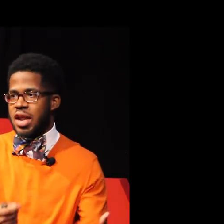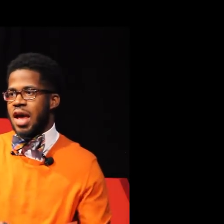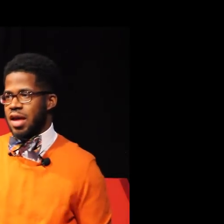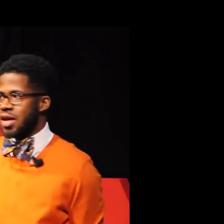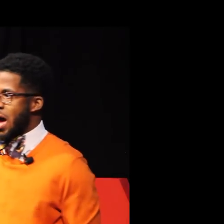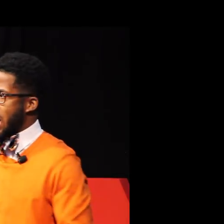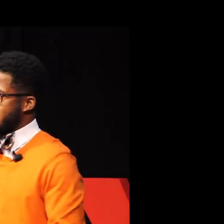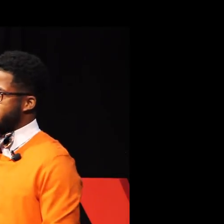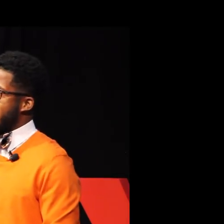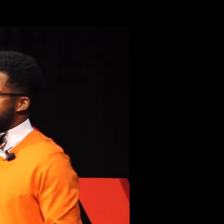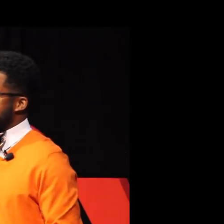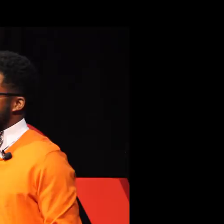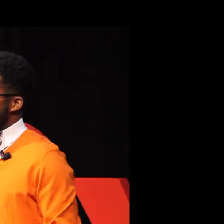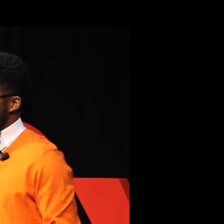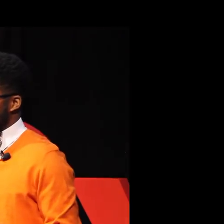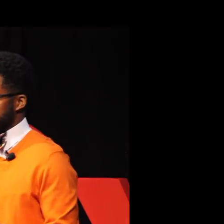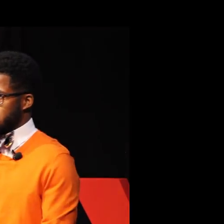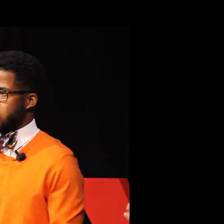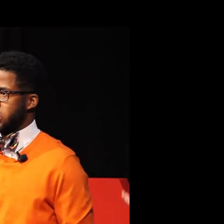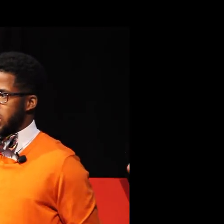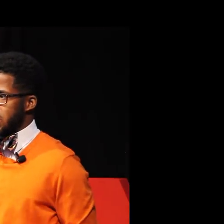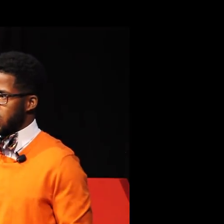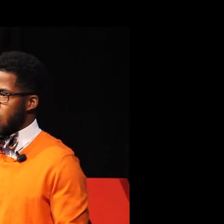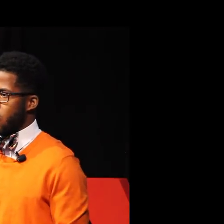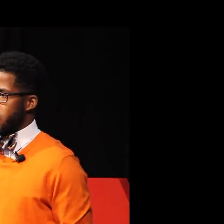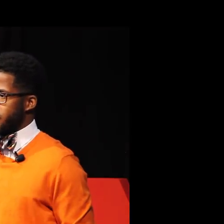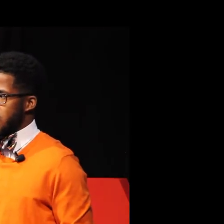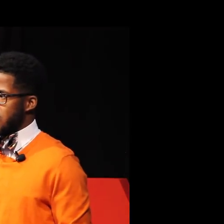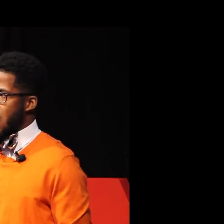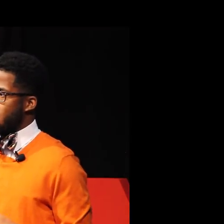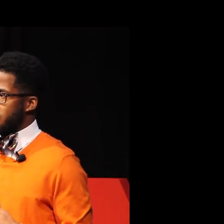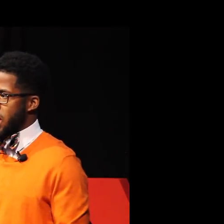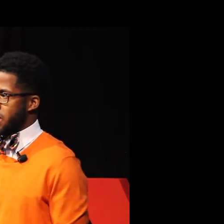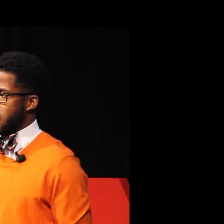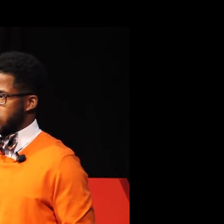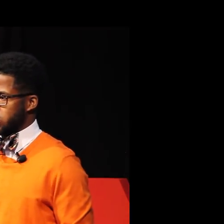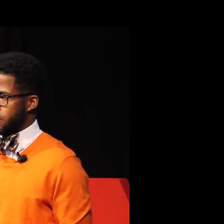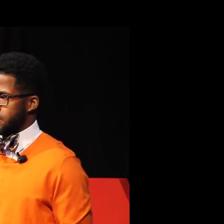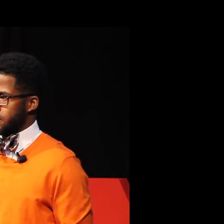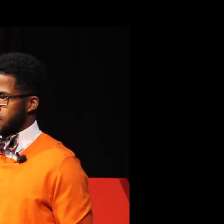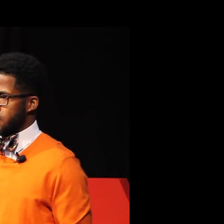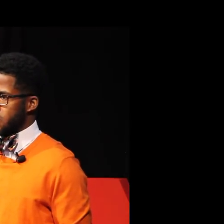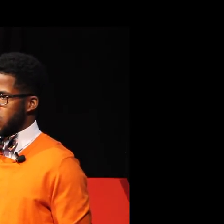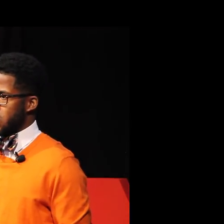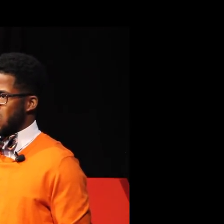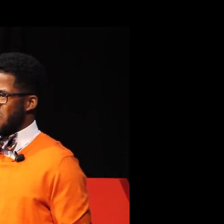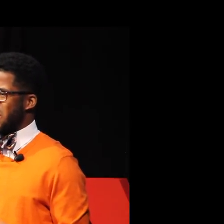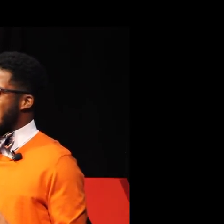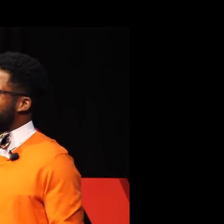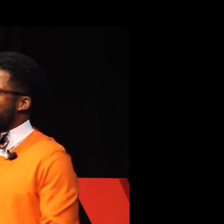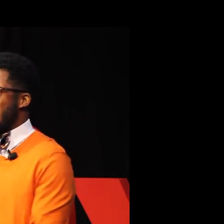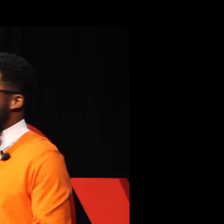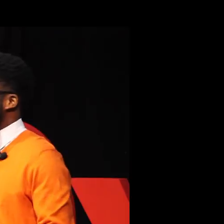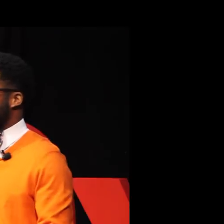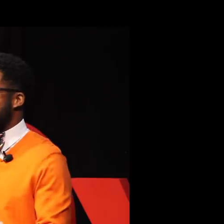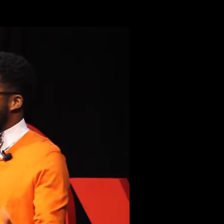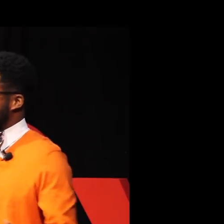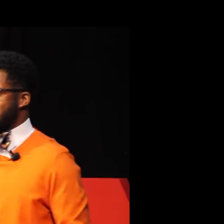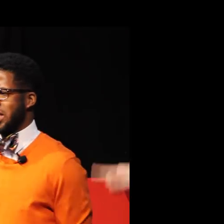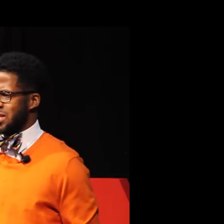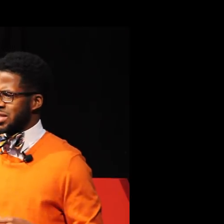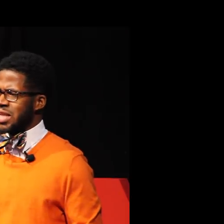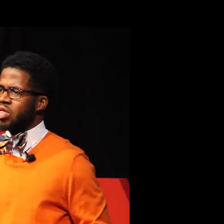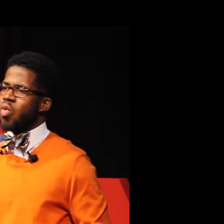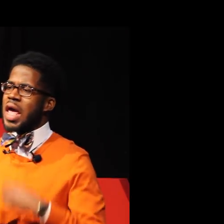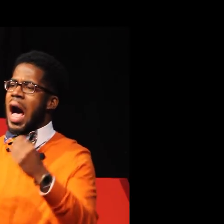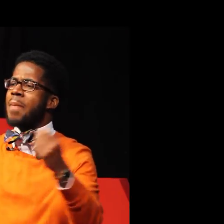that one day I can find my Eve and plant your seed in the Garden of Eden. I want to paint a picture. but not the way life